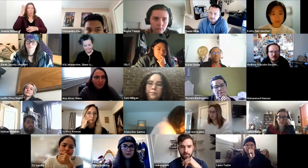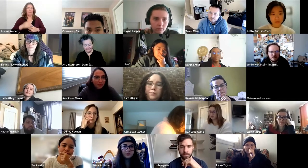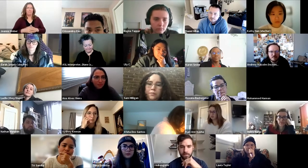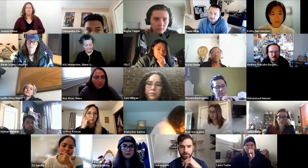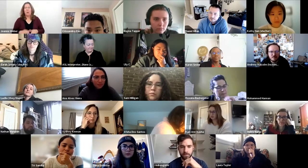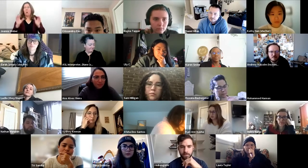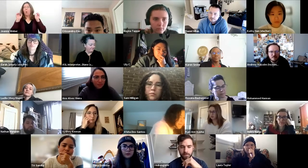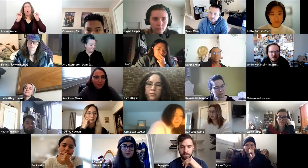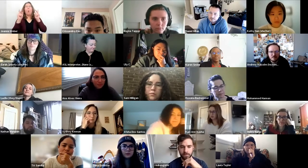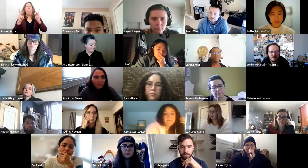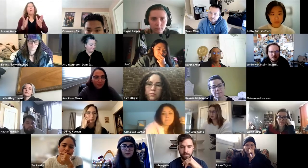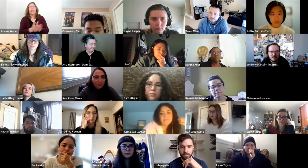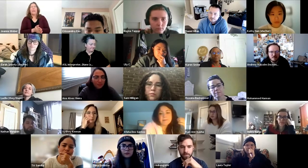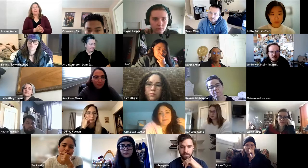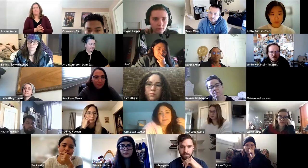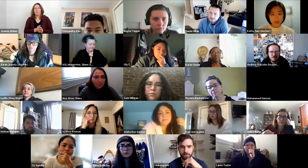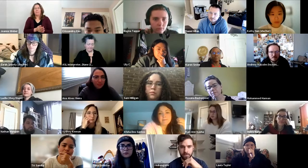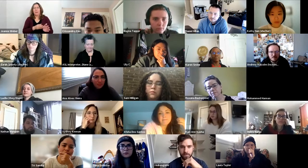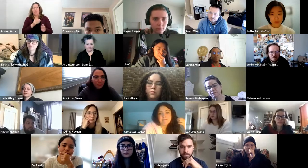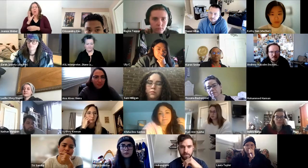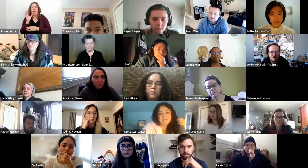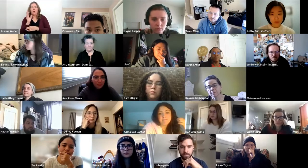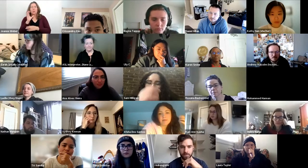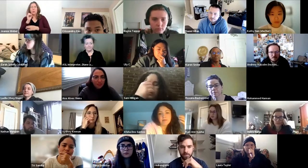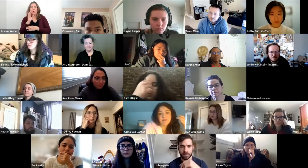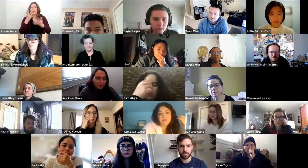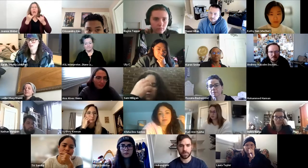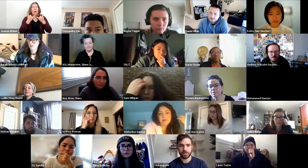focused my eye gaze on the eClass camera.